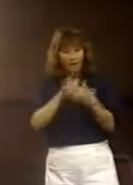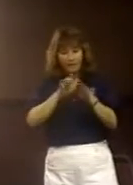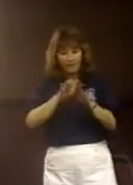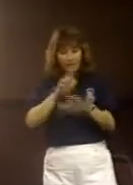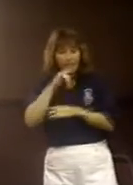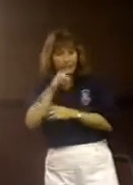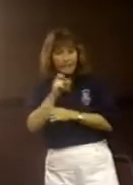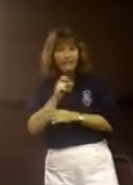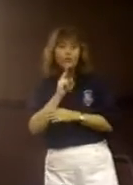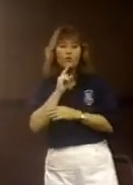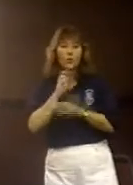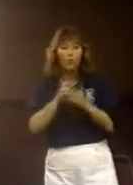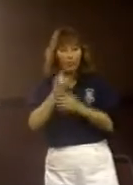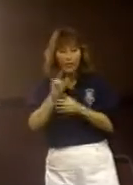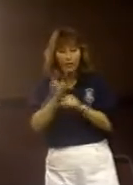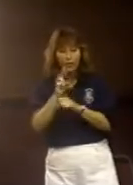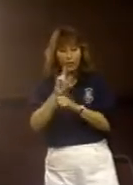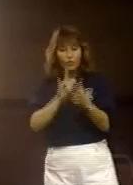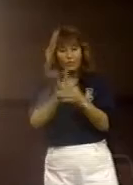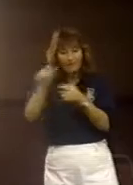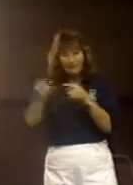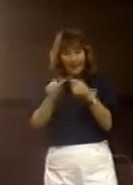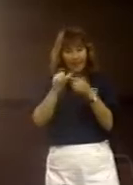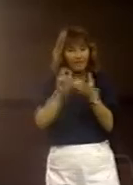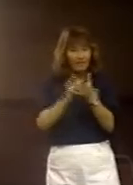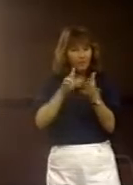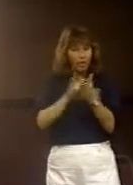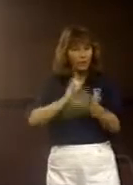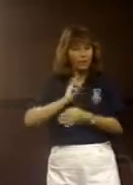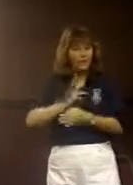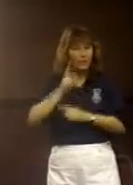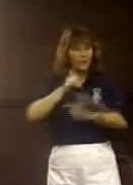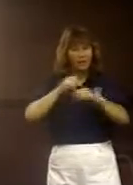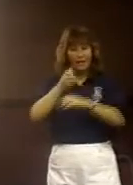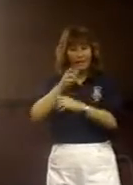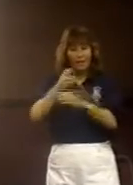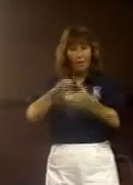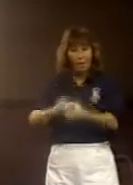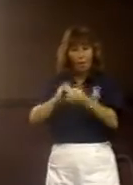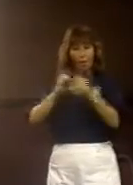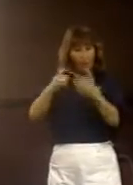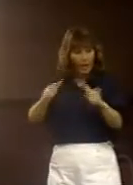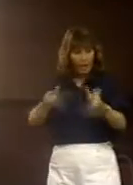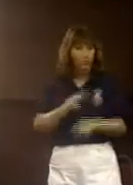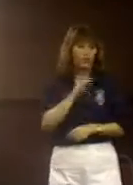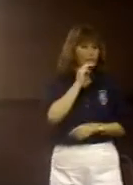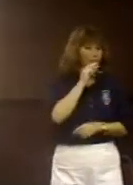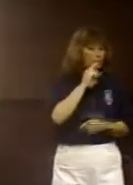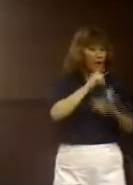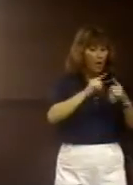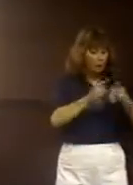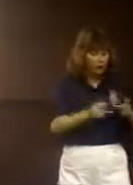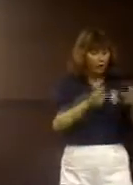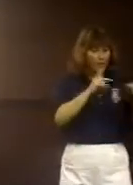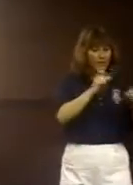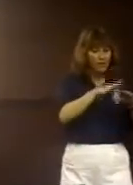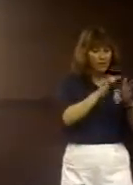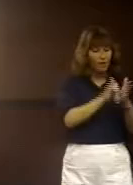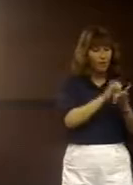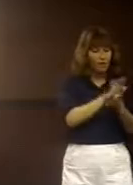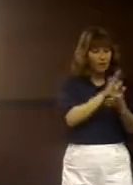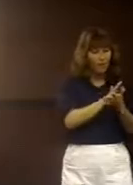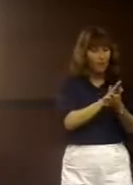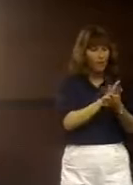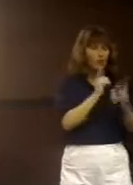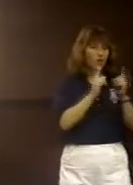use these affix markers that we sign in their own language. Mary Pat, when she presents on this paper,